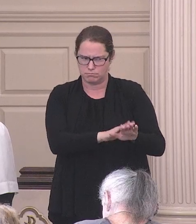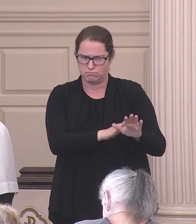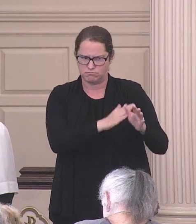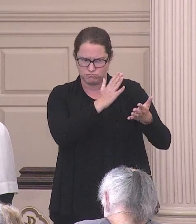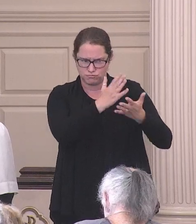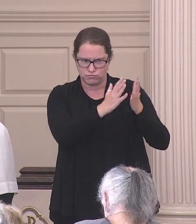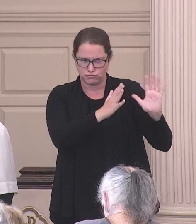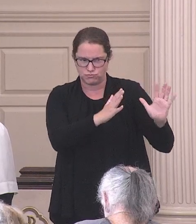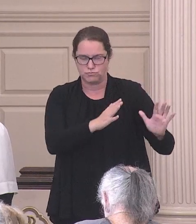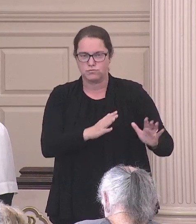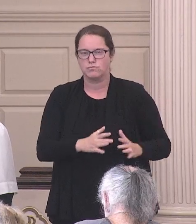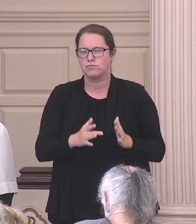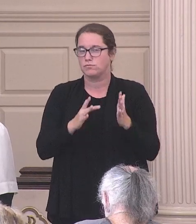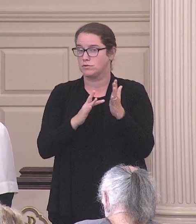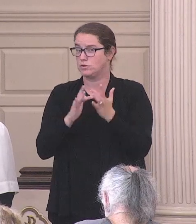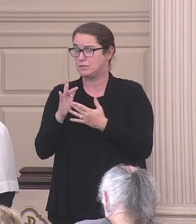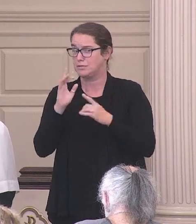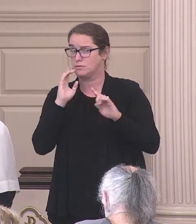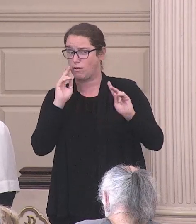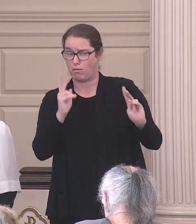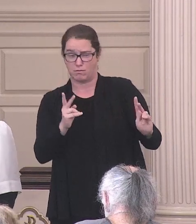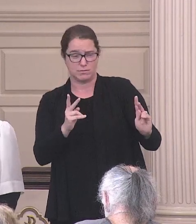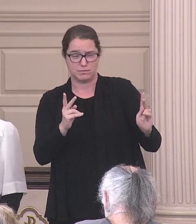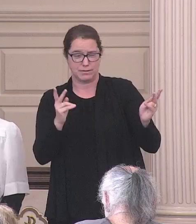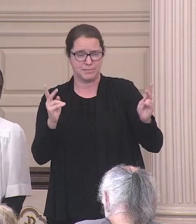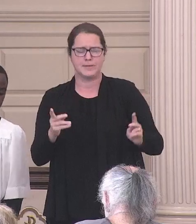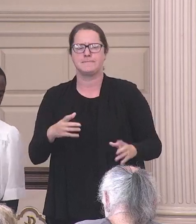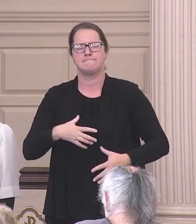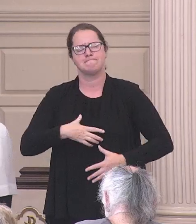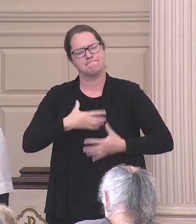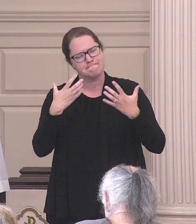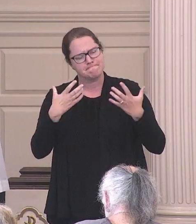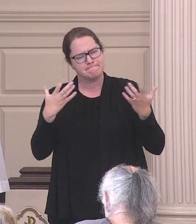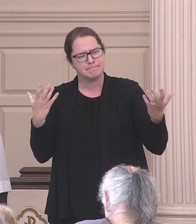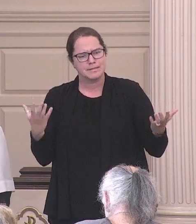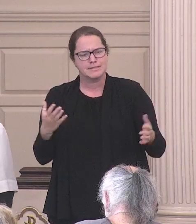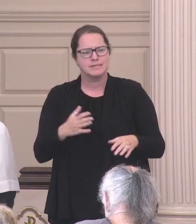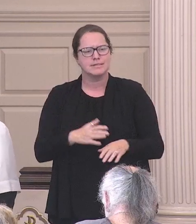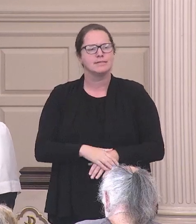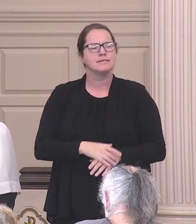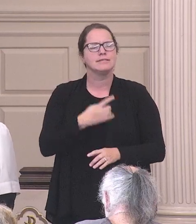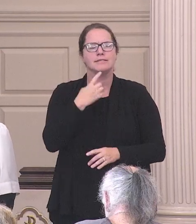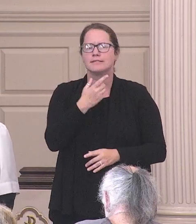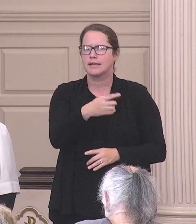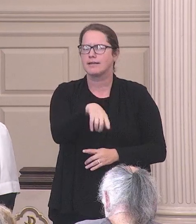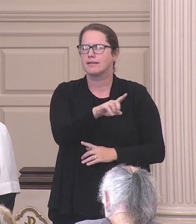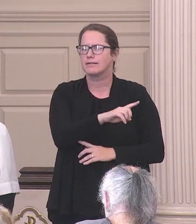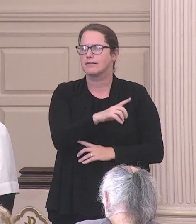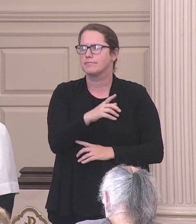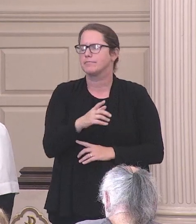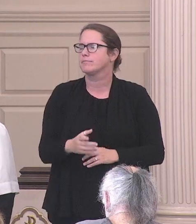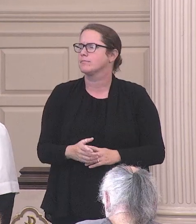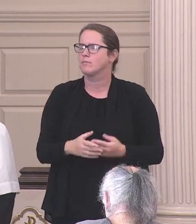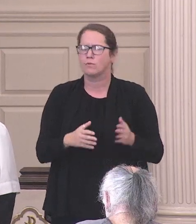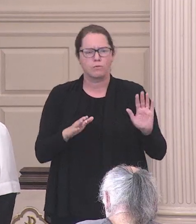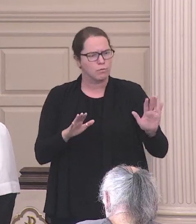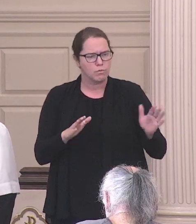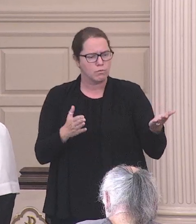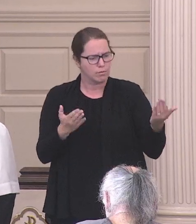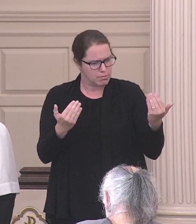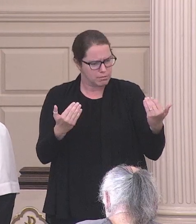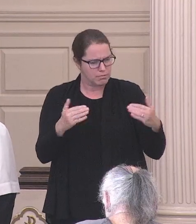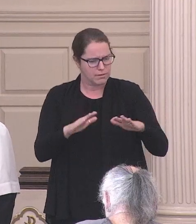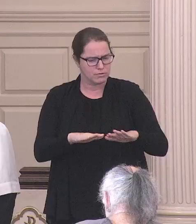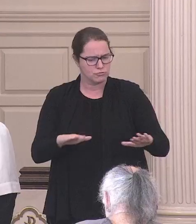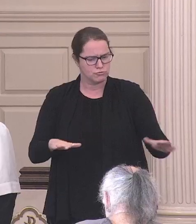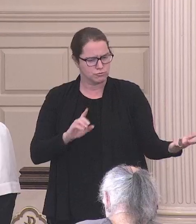When Jesus saw this, he became indignant and said to them, "Let the children come